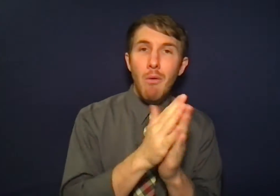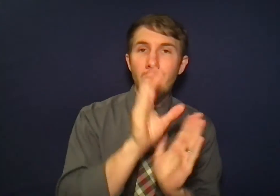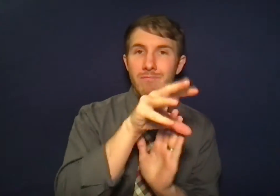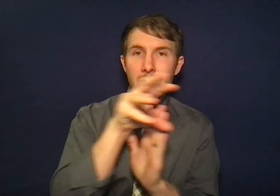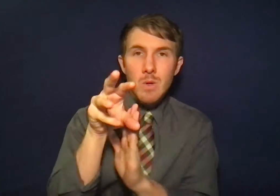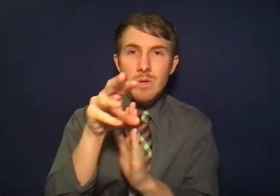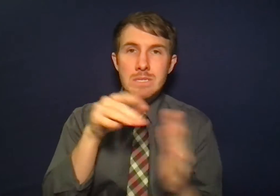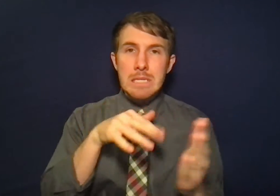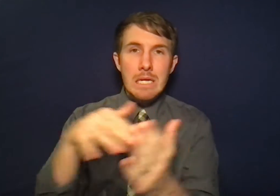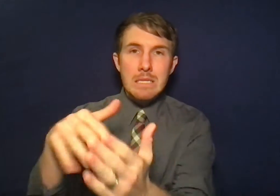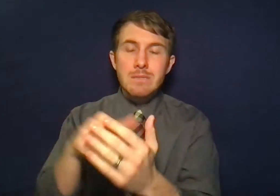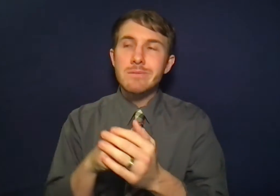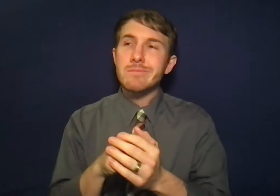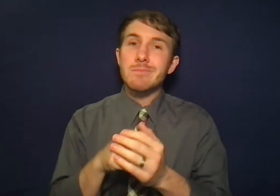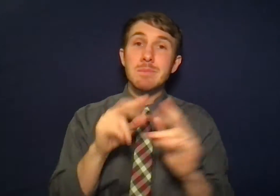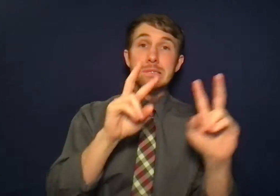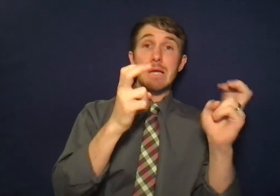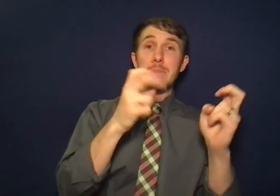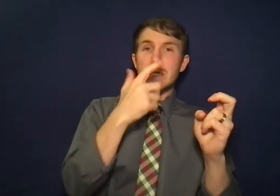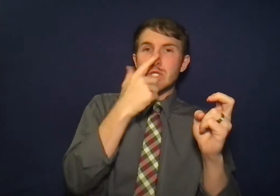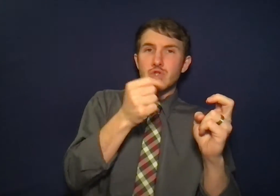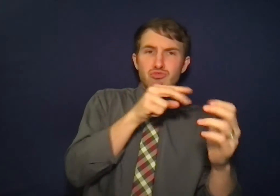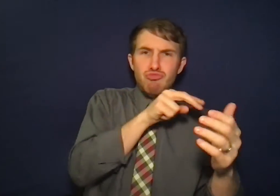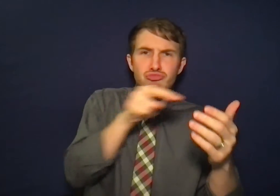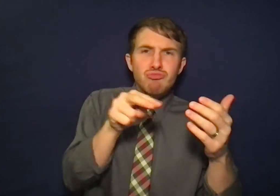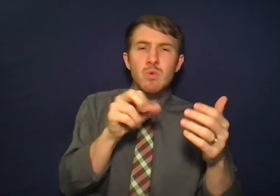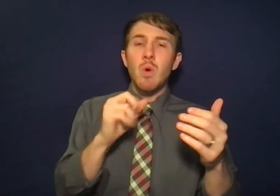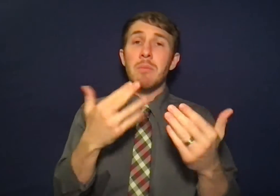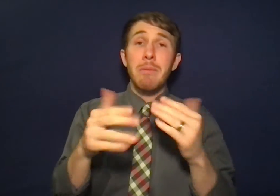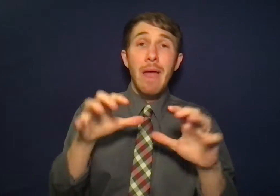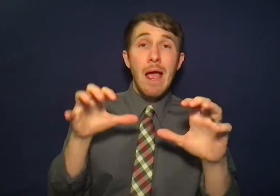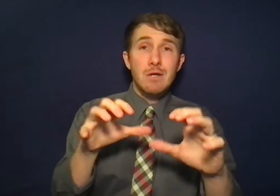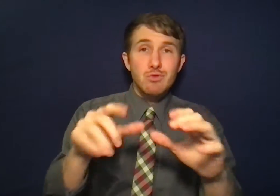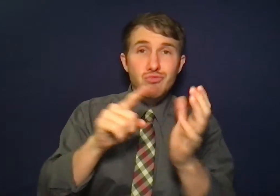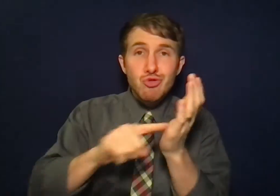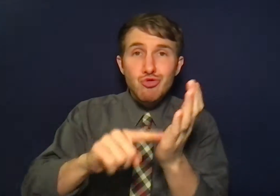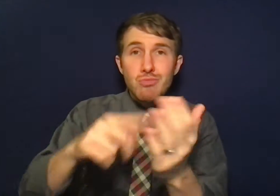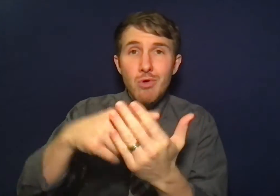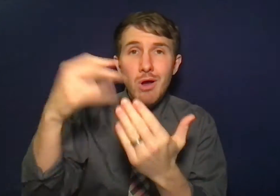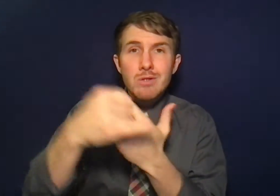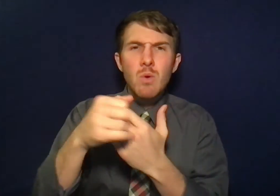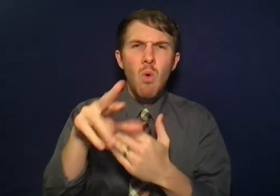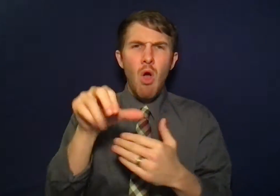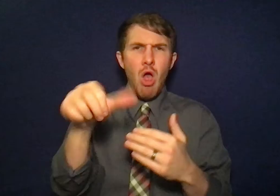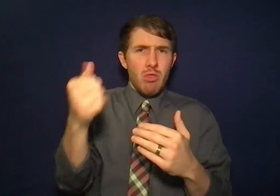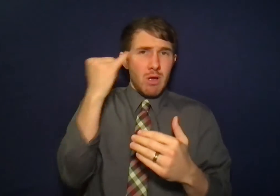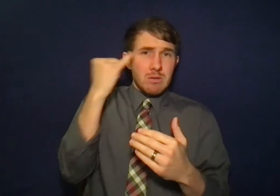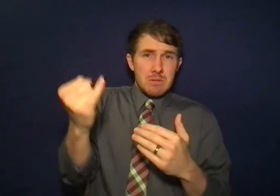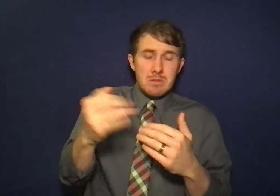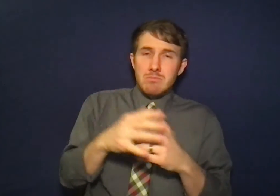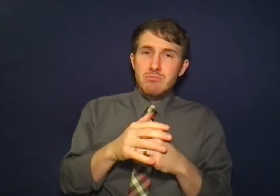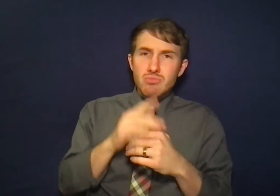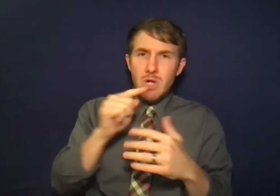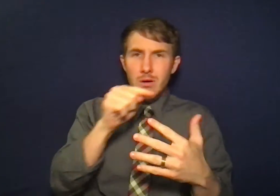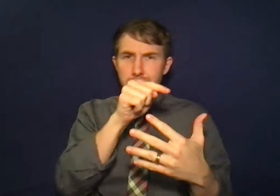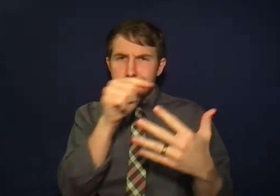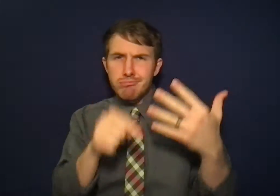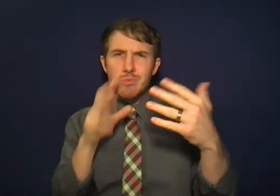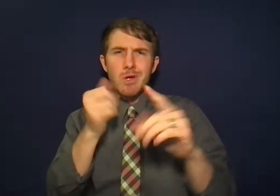studies, topics of interest that you want to study or an action research project, or another group idea. These will be described